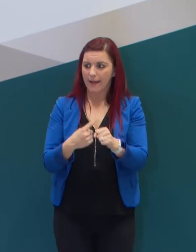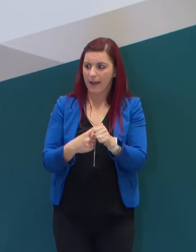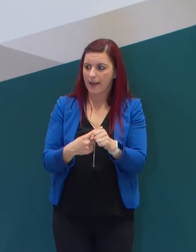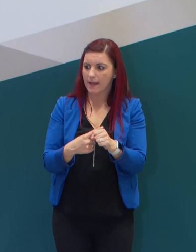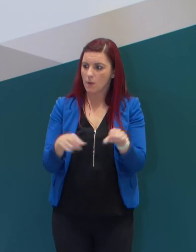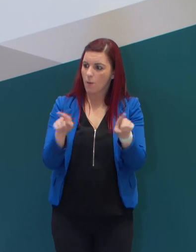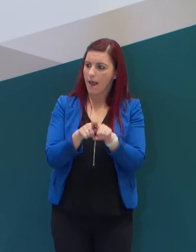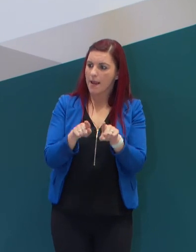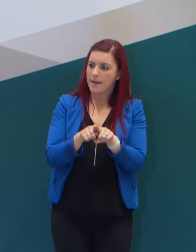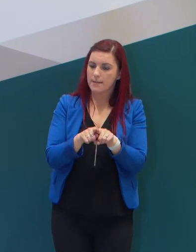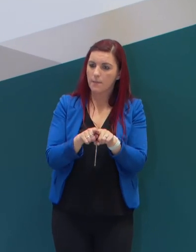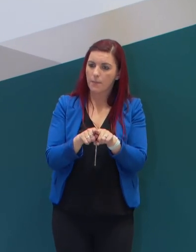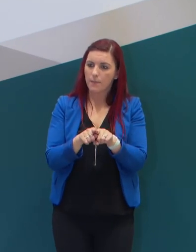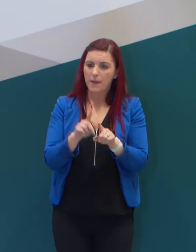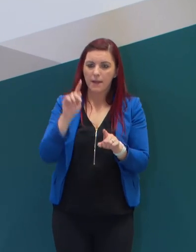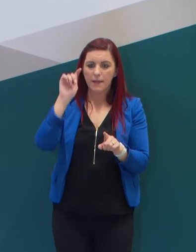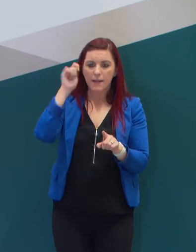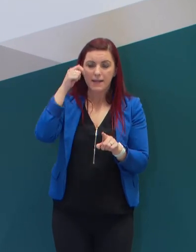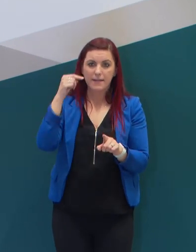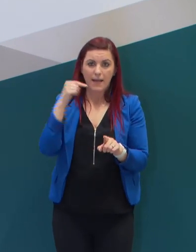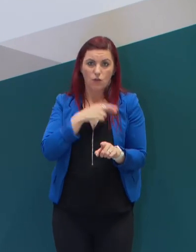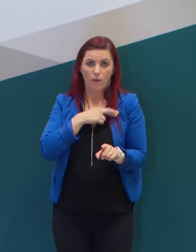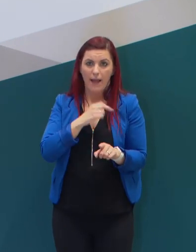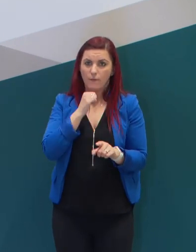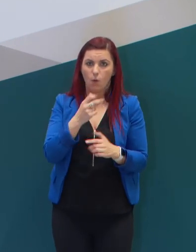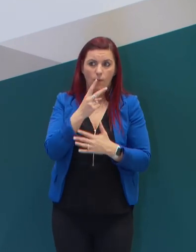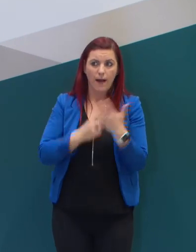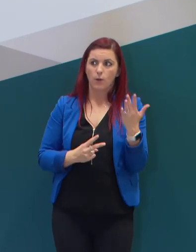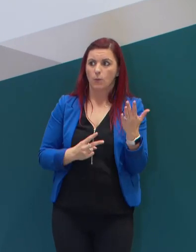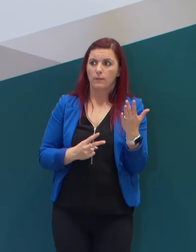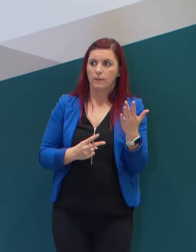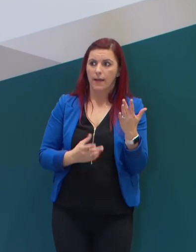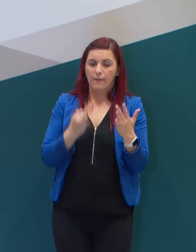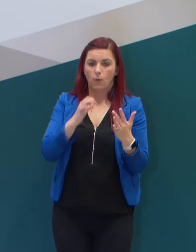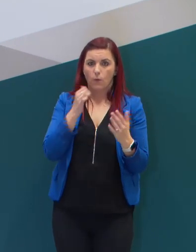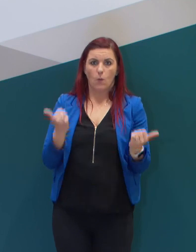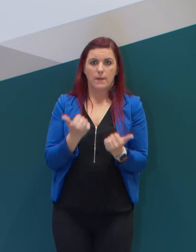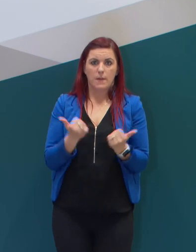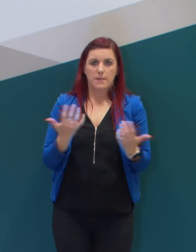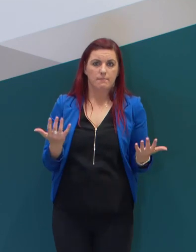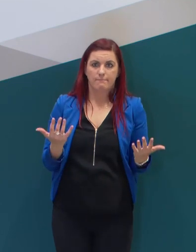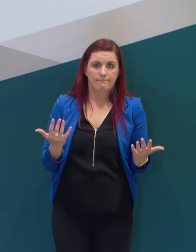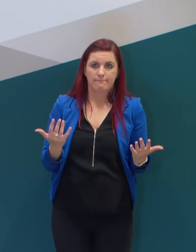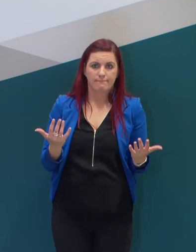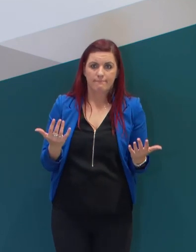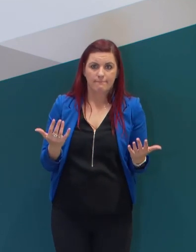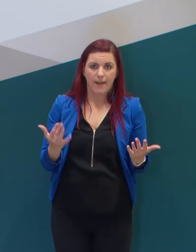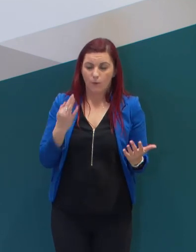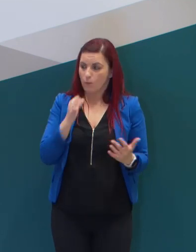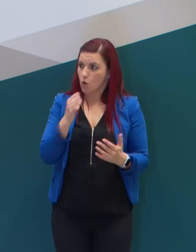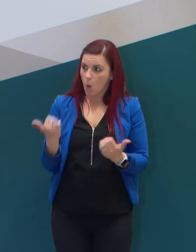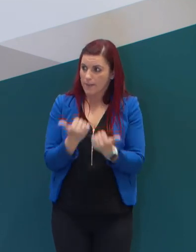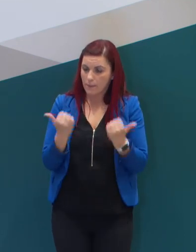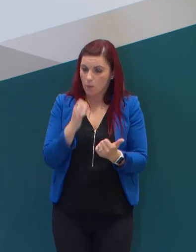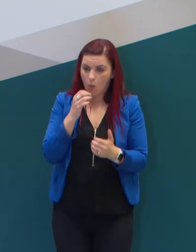don't understand this, that the test is of little or no value in people who are asymptomatic. It tells you nothing about what happens if